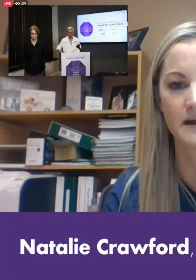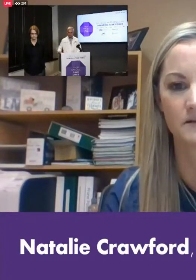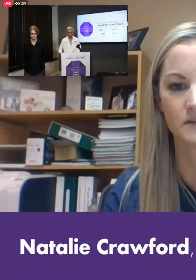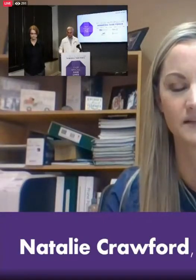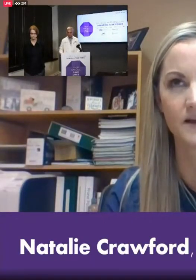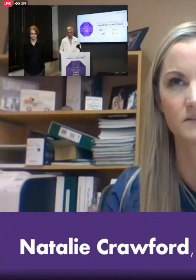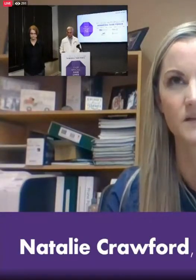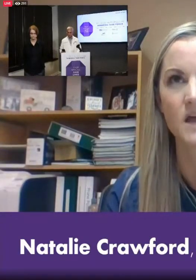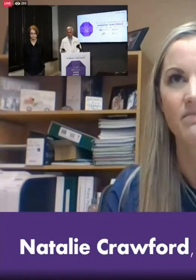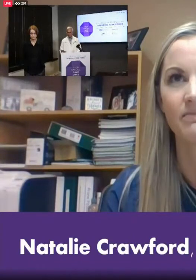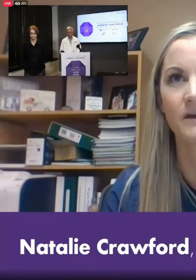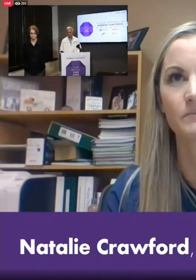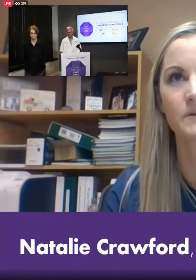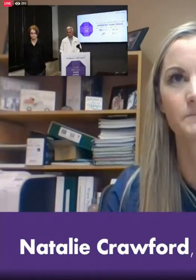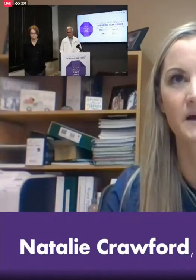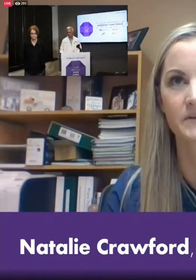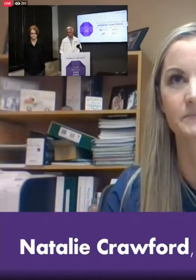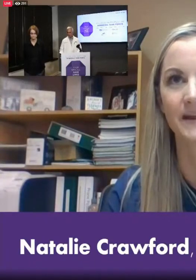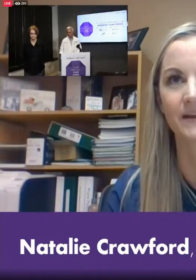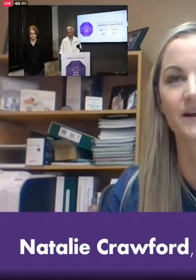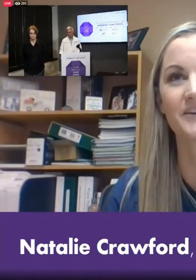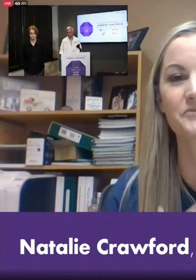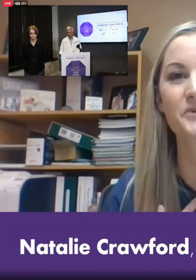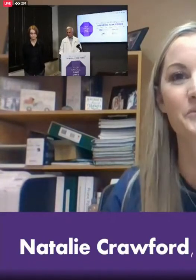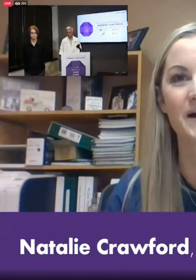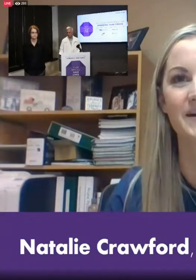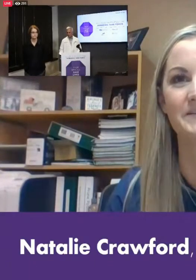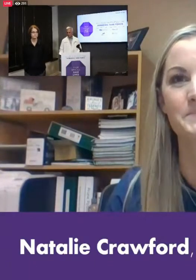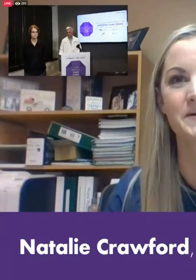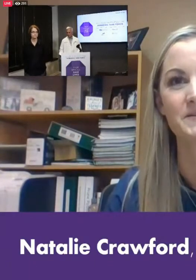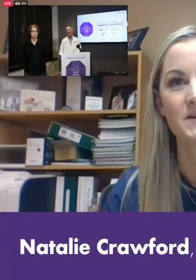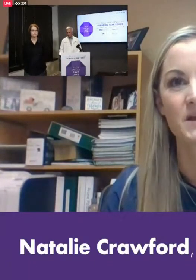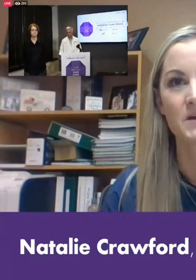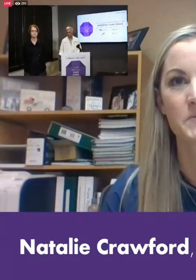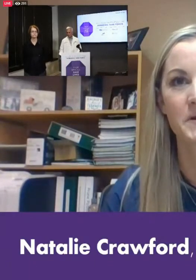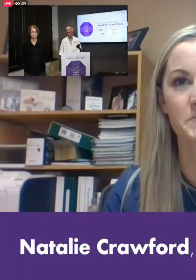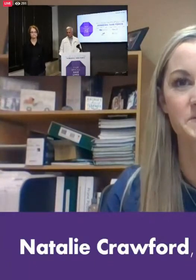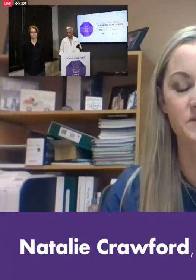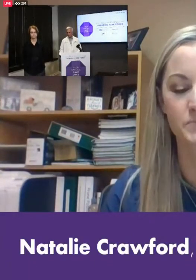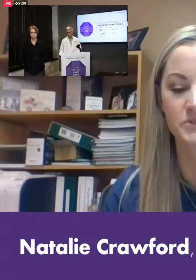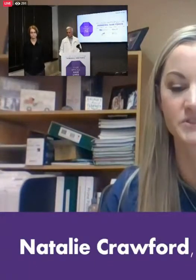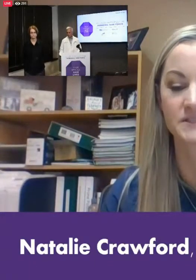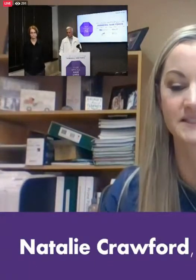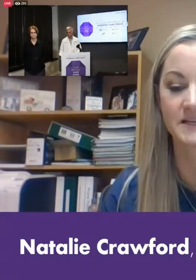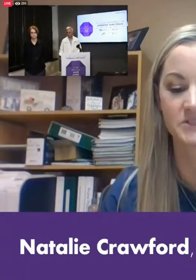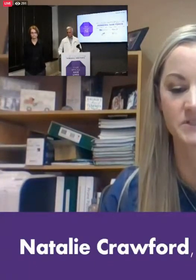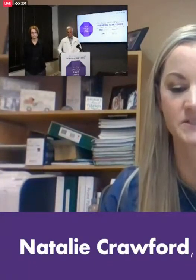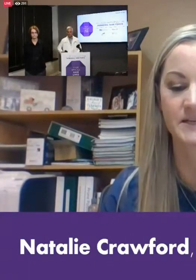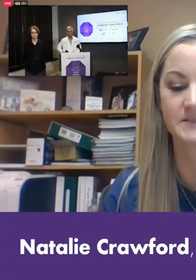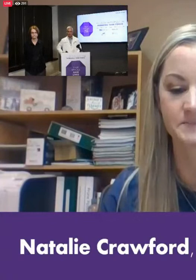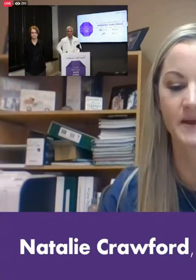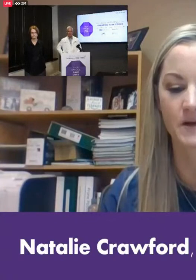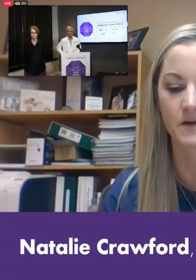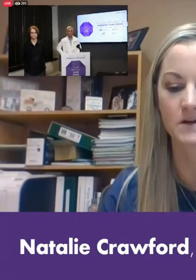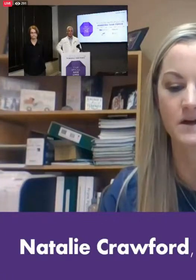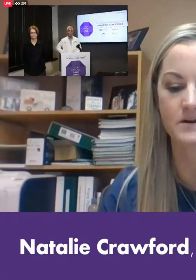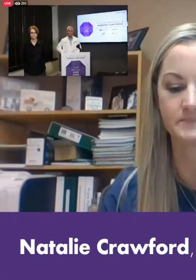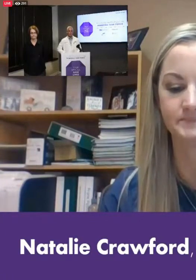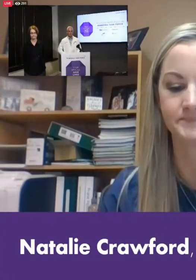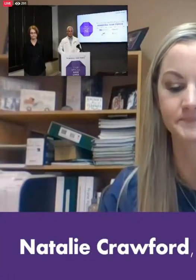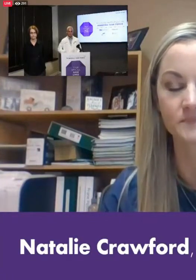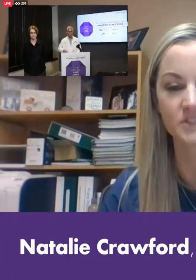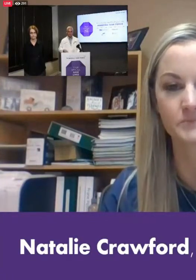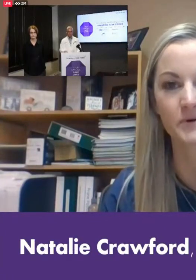put her arm out, and that really bothered me. I don't know why, but when I went to push the sedation to intubate